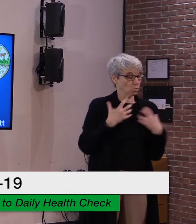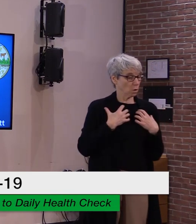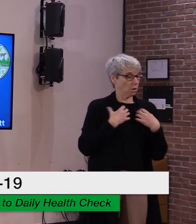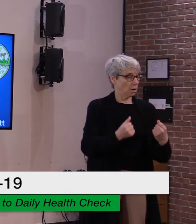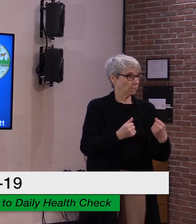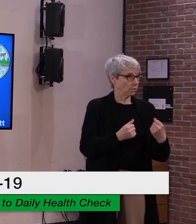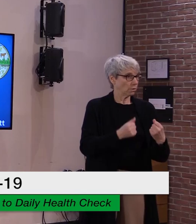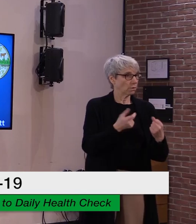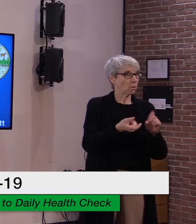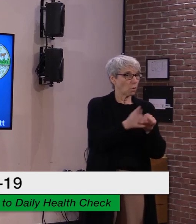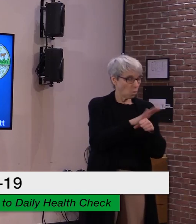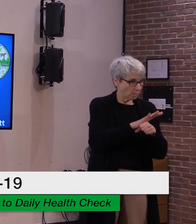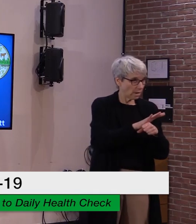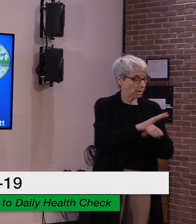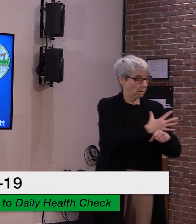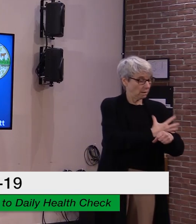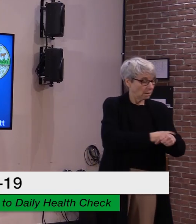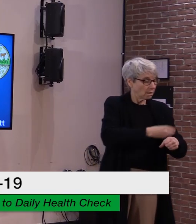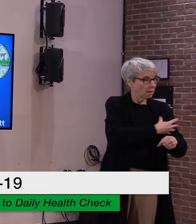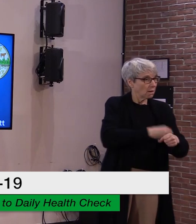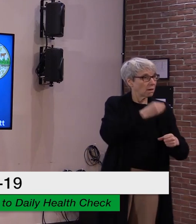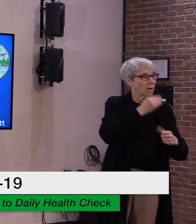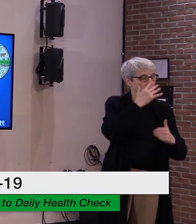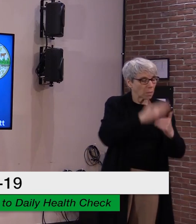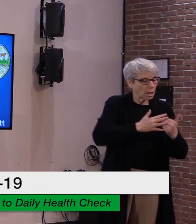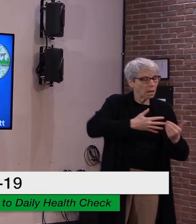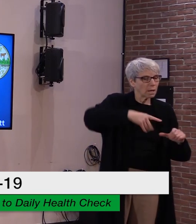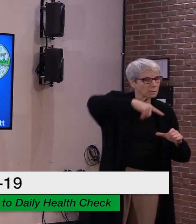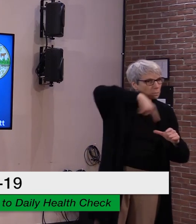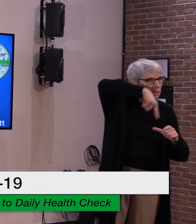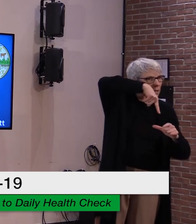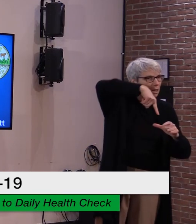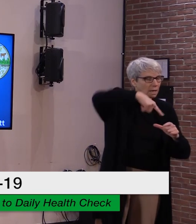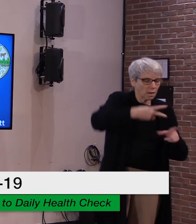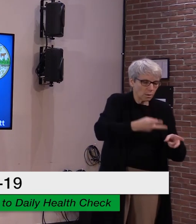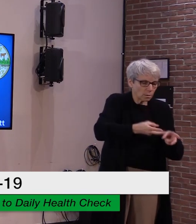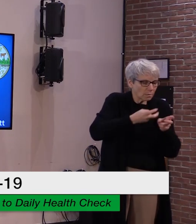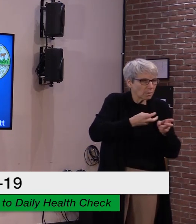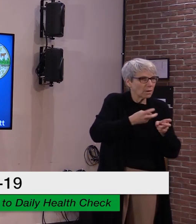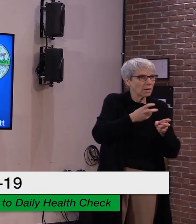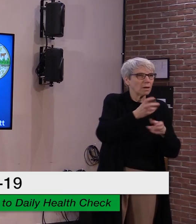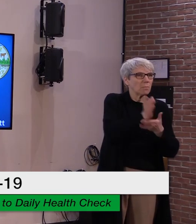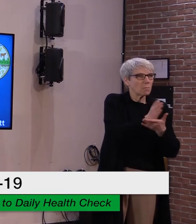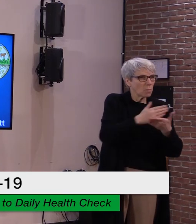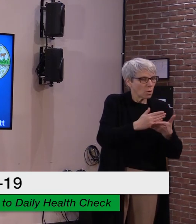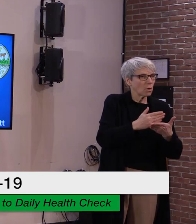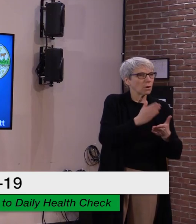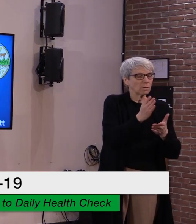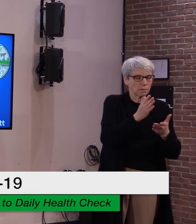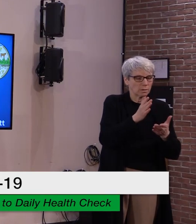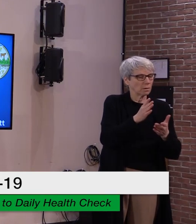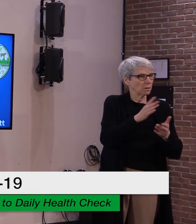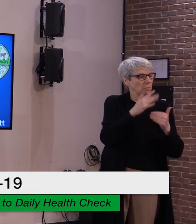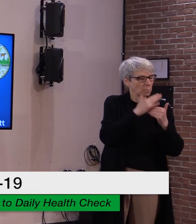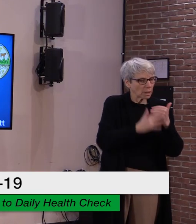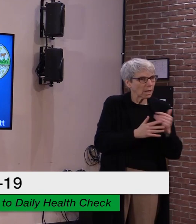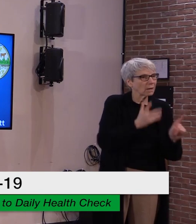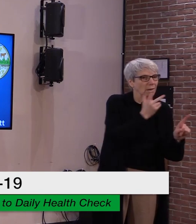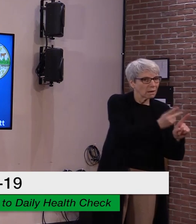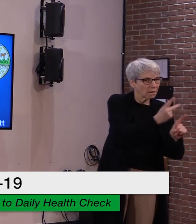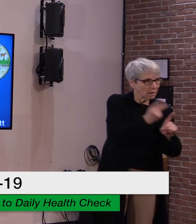fda and is being shipped to states like vermont by the federal government unfortunately